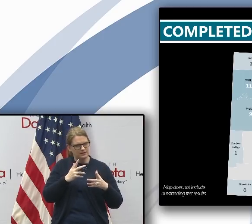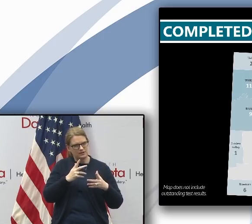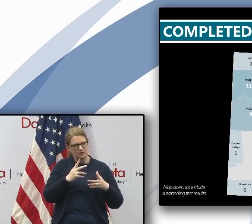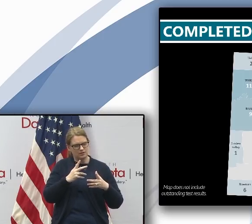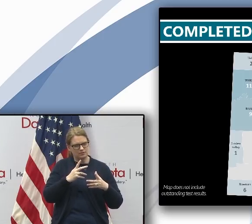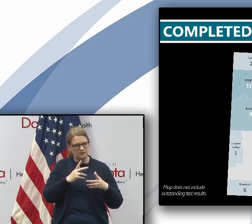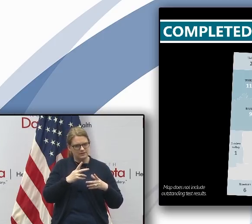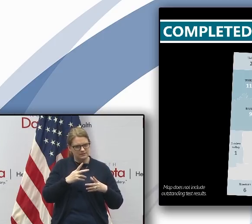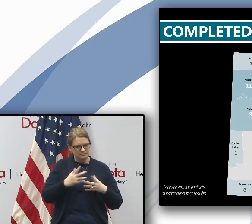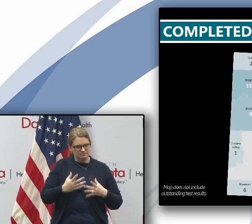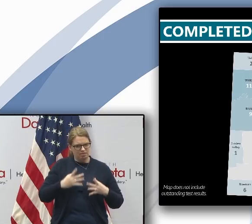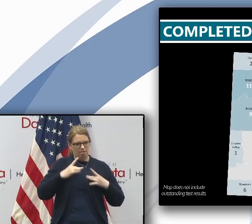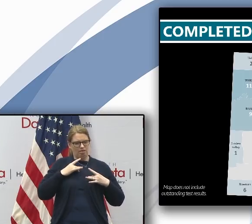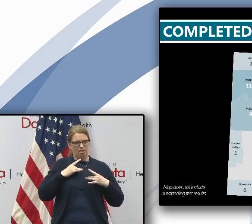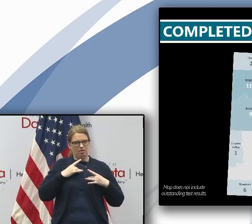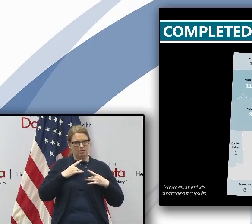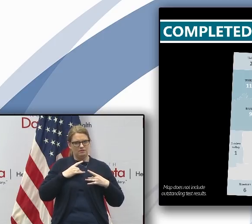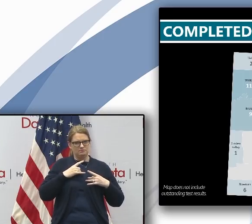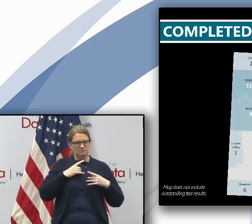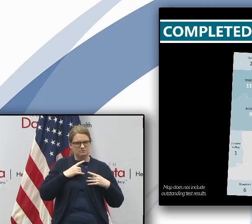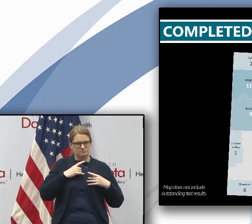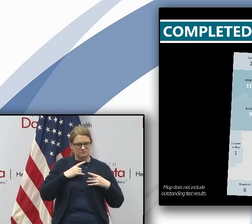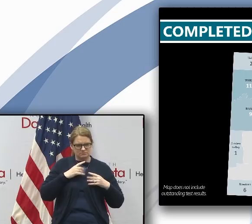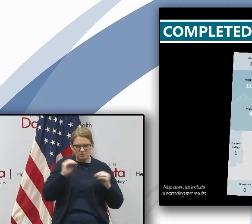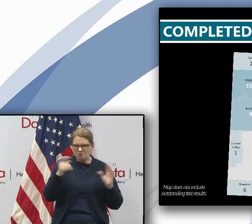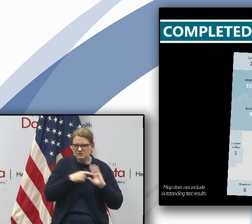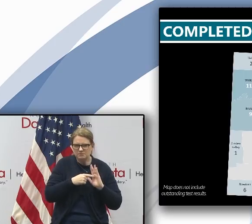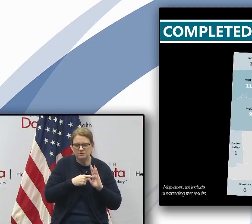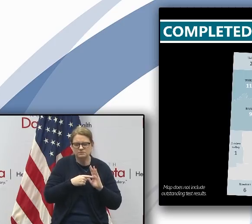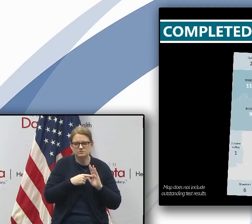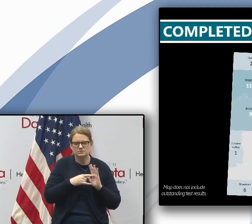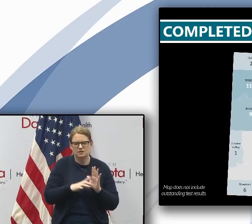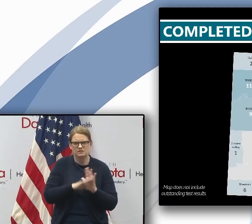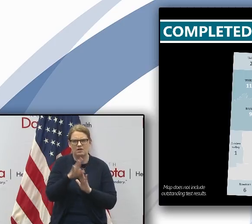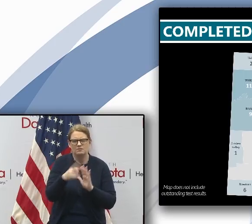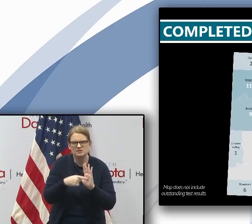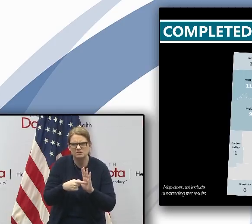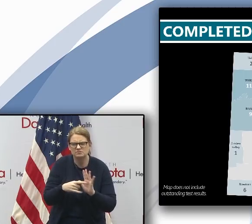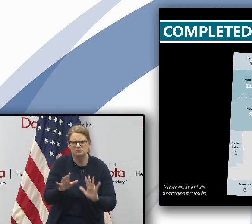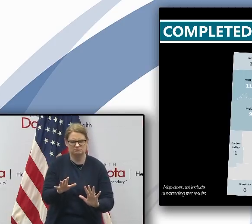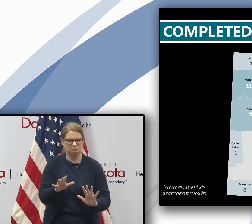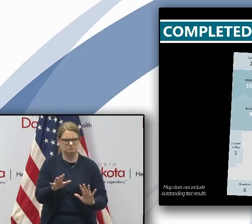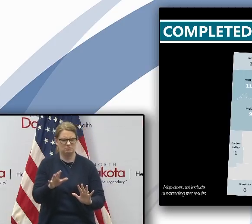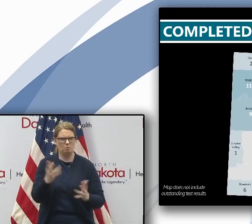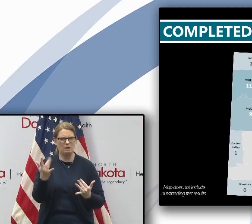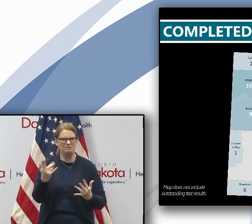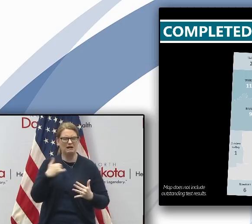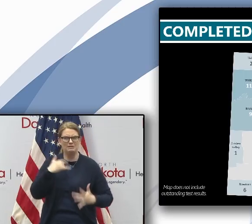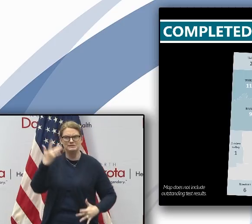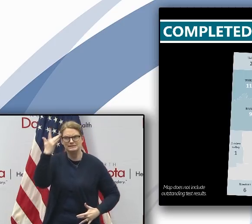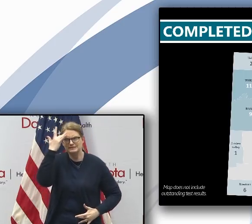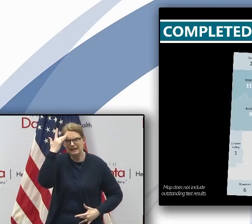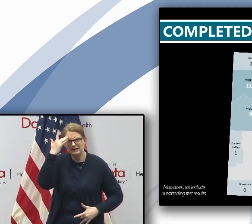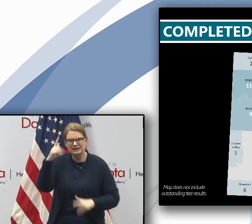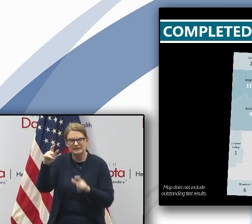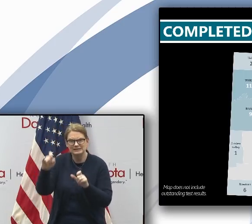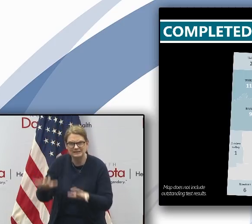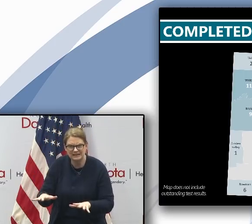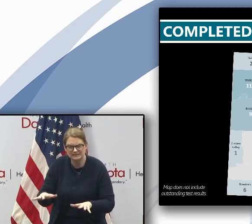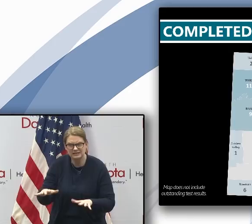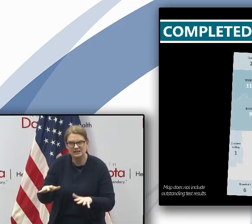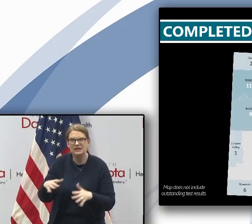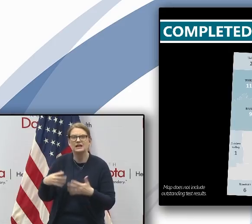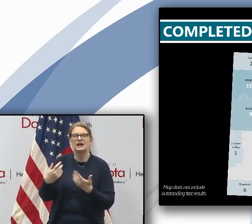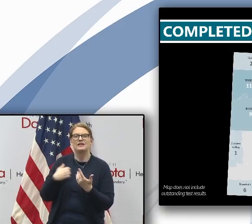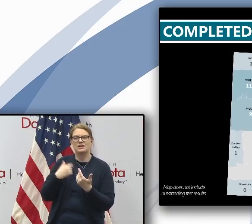for several days, then they develop symptoms, then they go, hey, I'm sick enough that I think I ought to get tested. Then it takes a while to get the